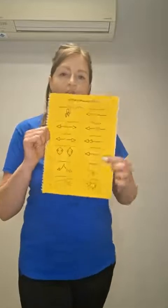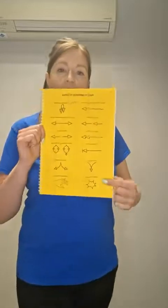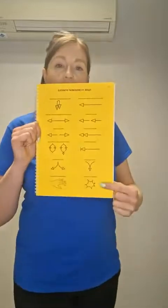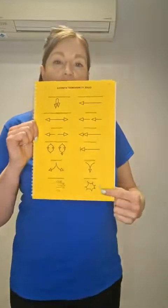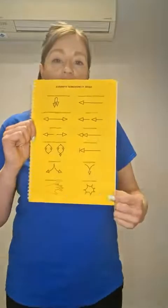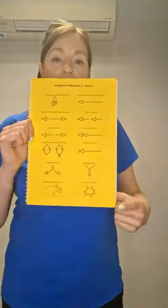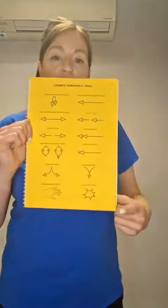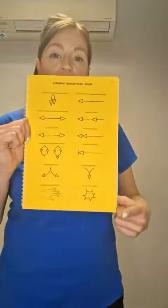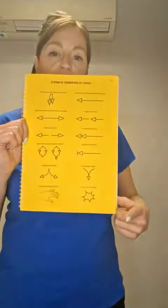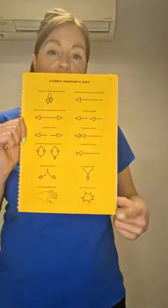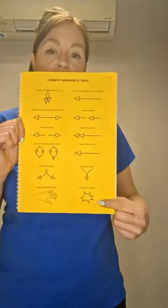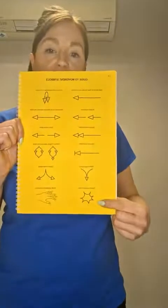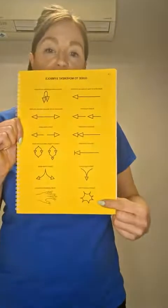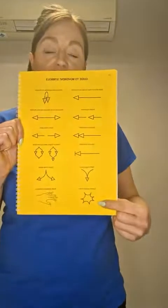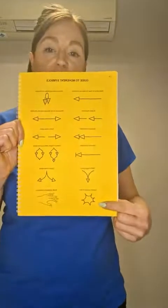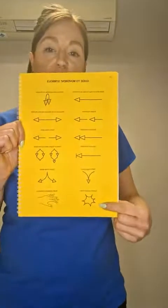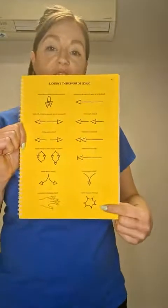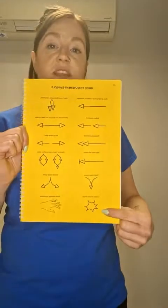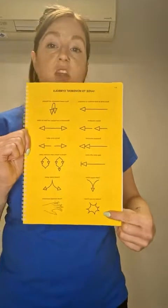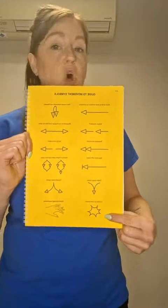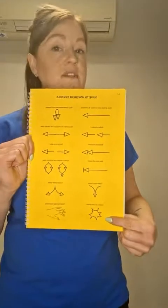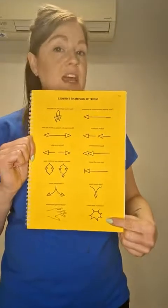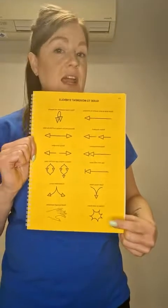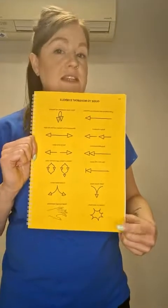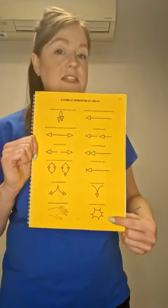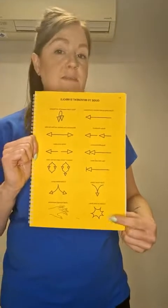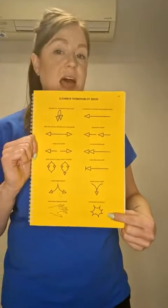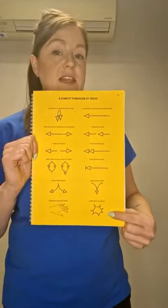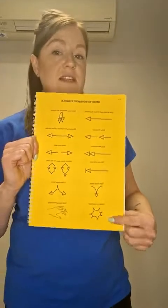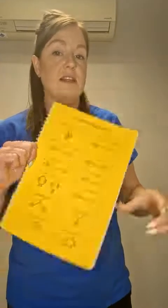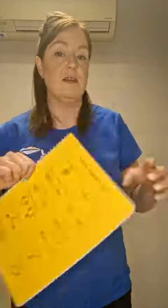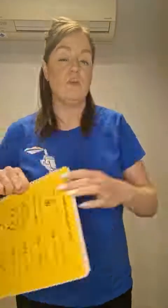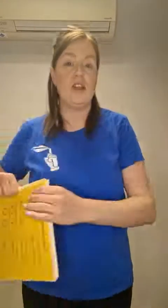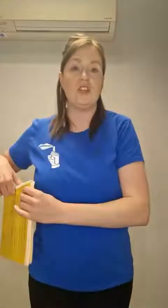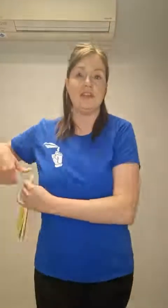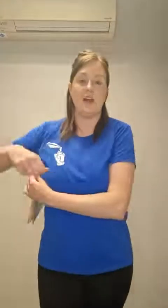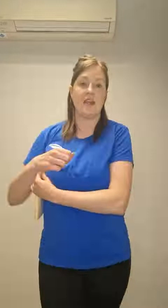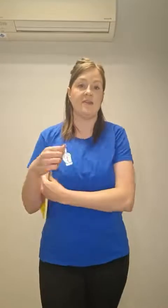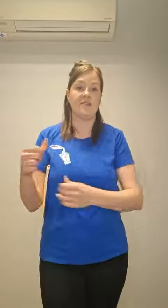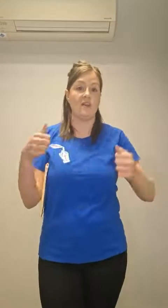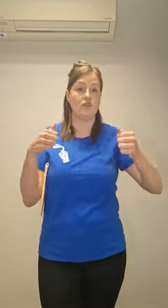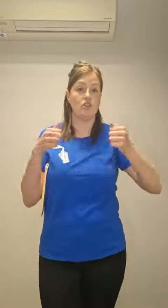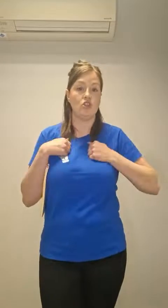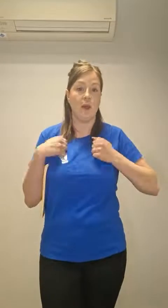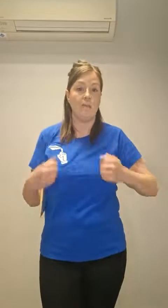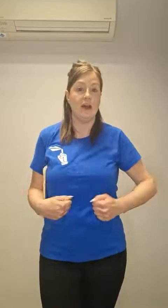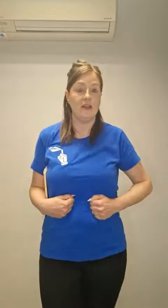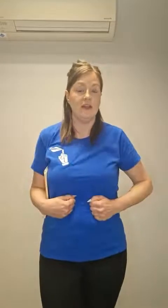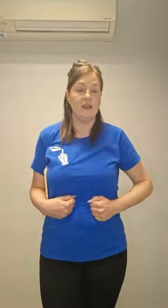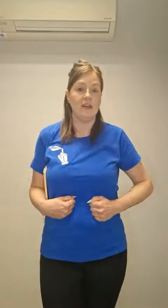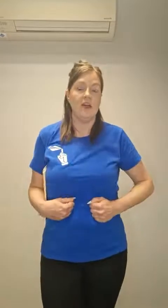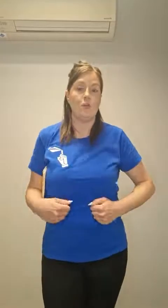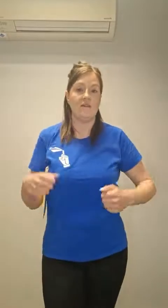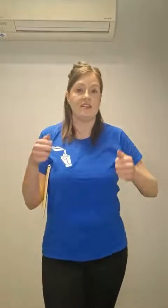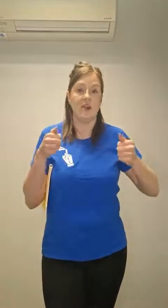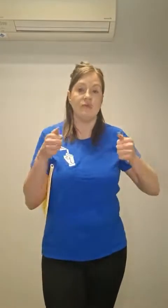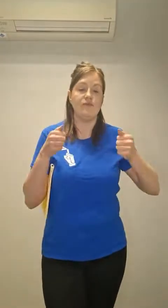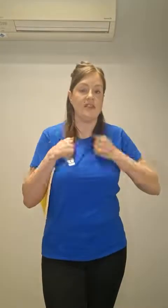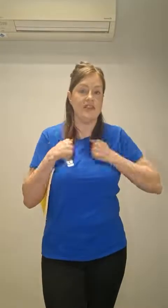We then have this, which is a contact splat, which is like in the sign for jumper, where a sign physically